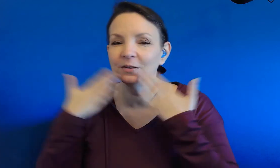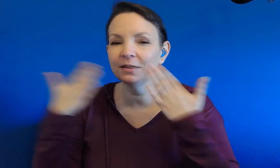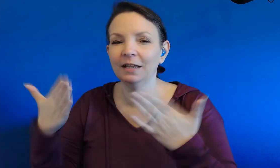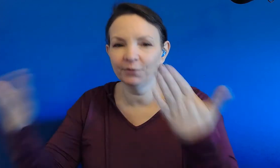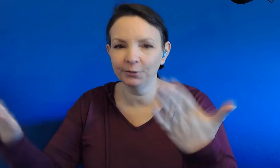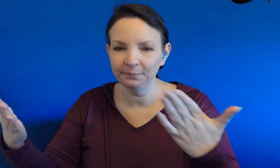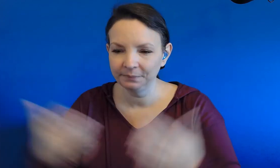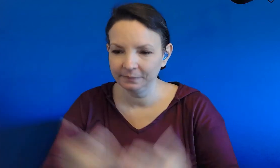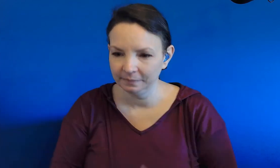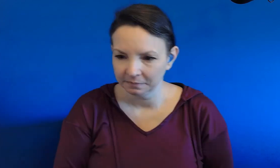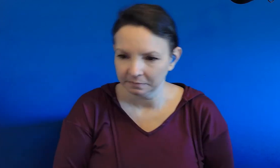thankful.